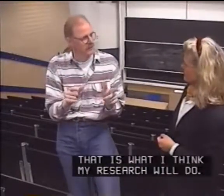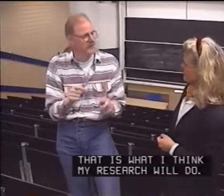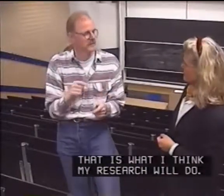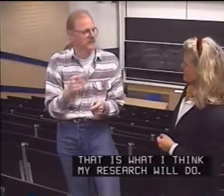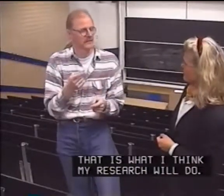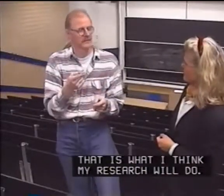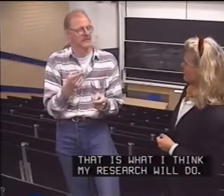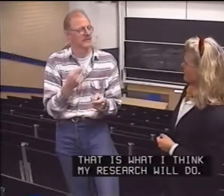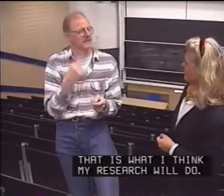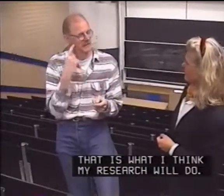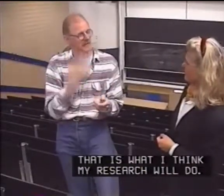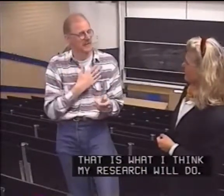is what I think my research will do.